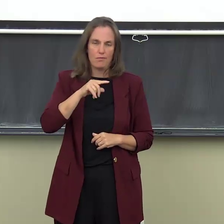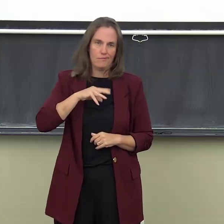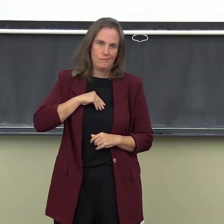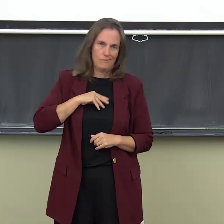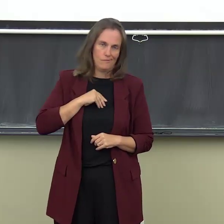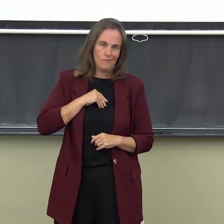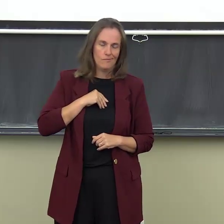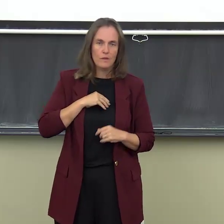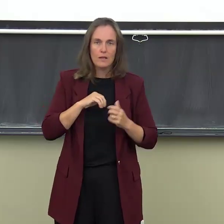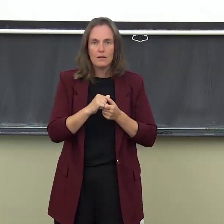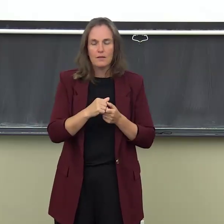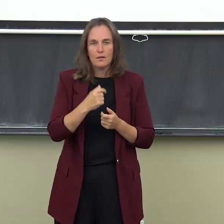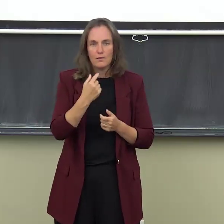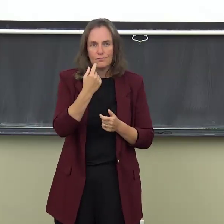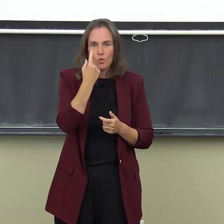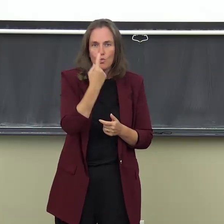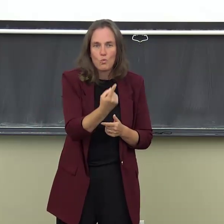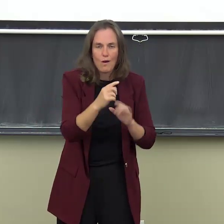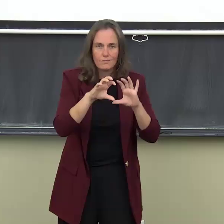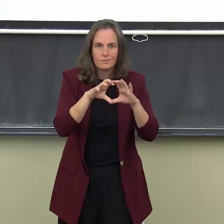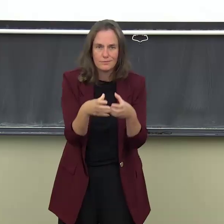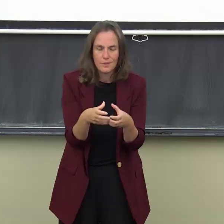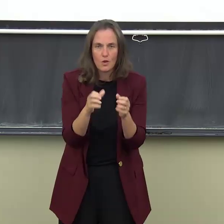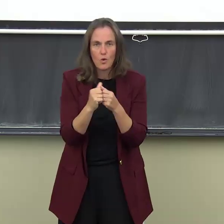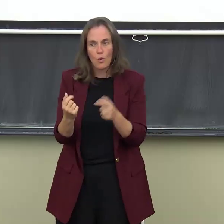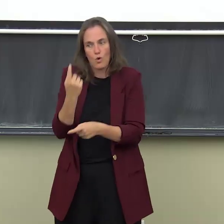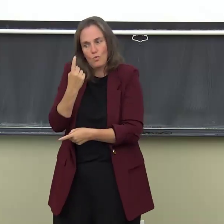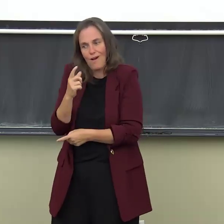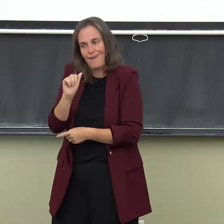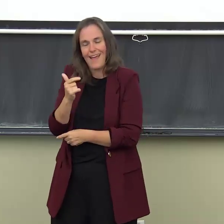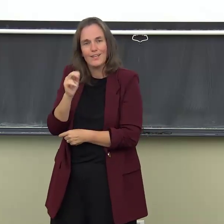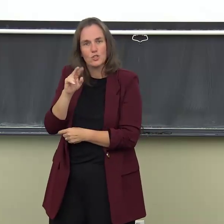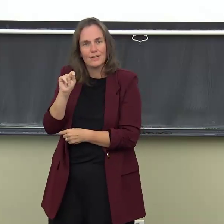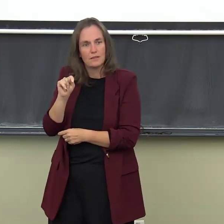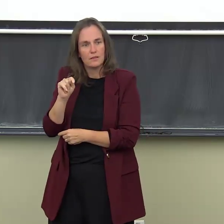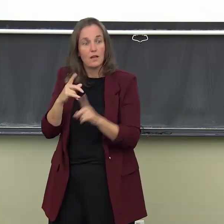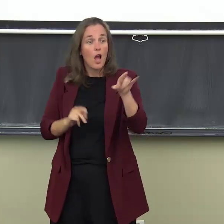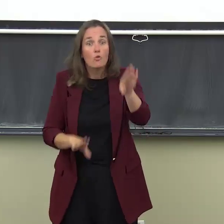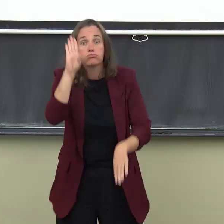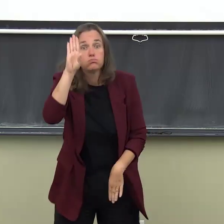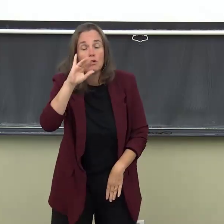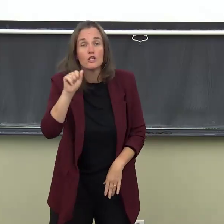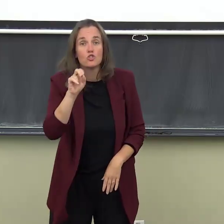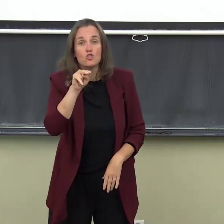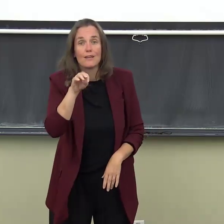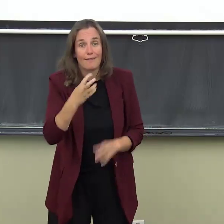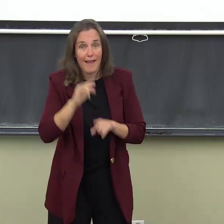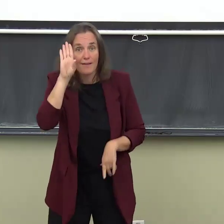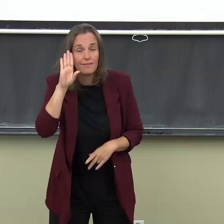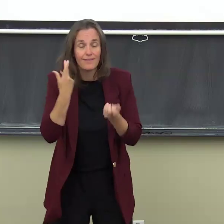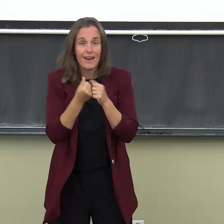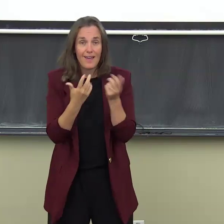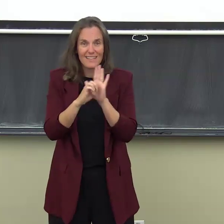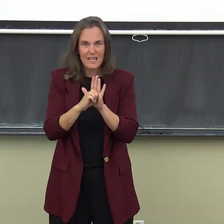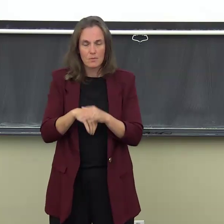a singular set or a singular agent, which of course, though, then gets into the, I was trying